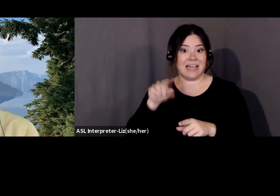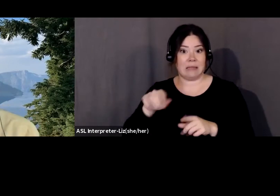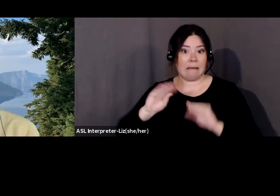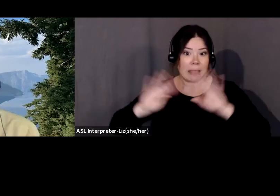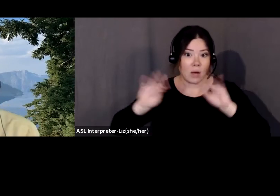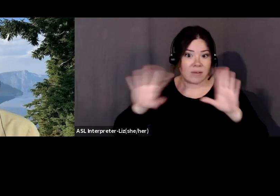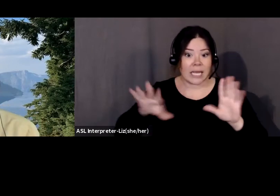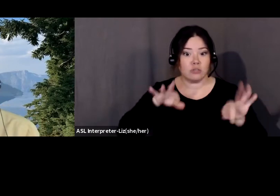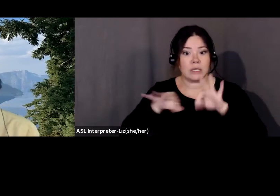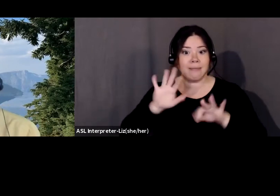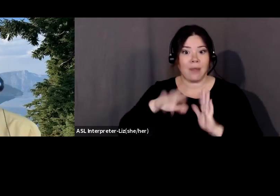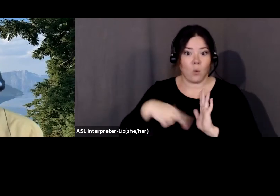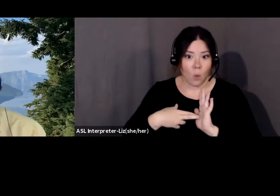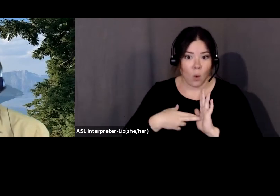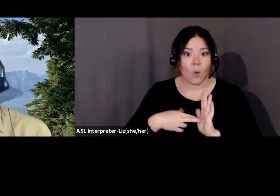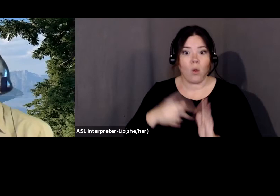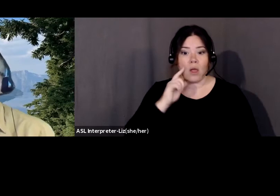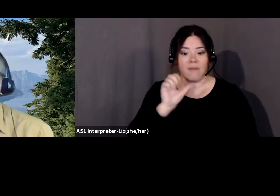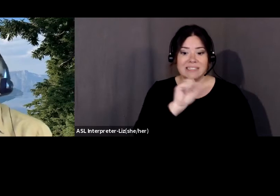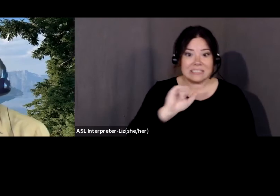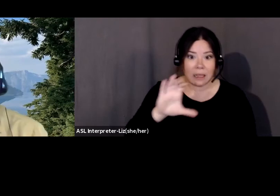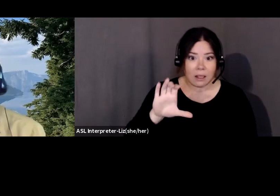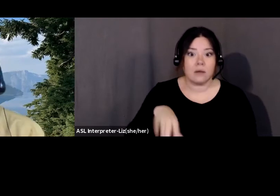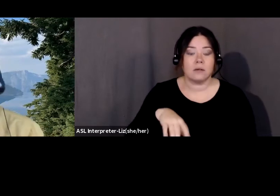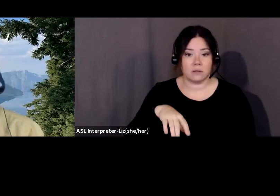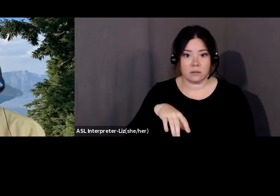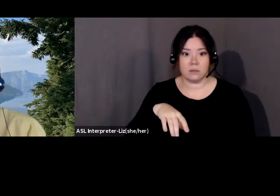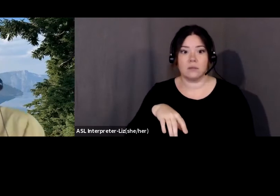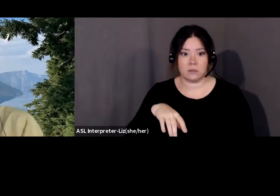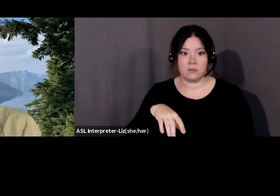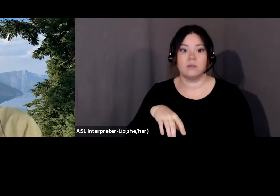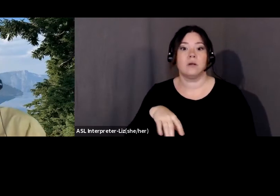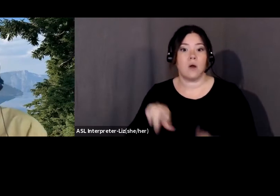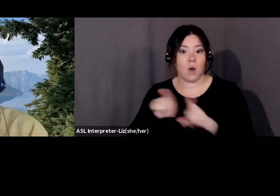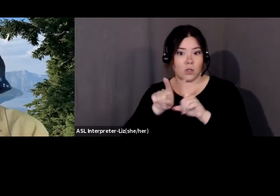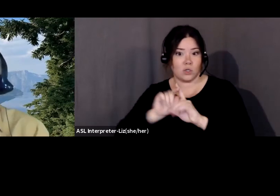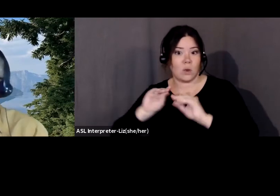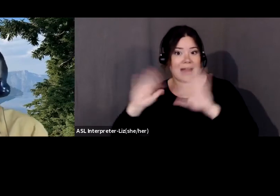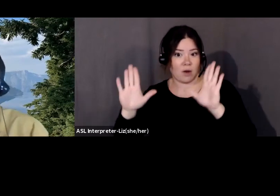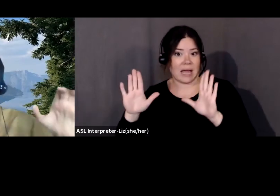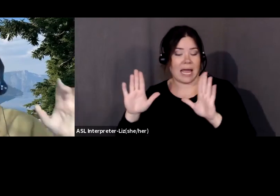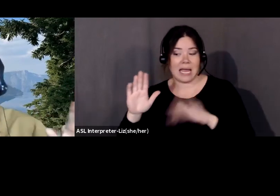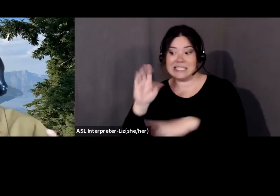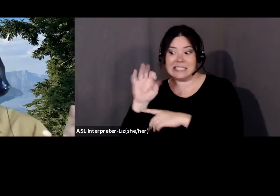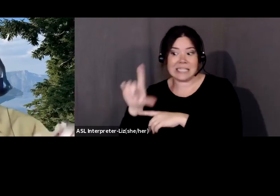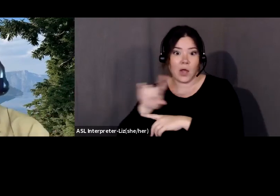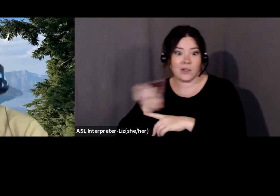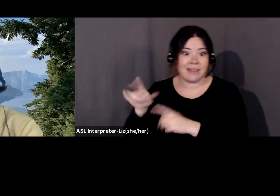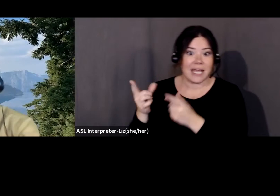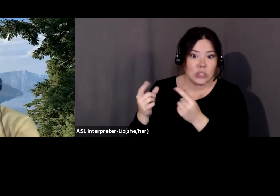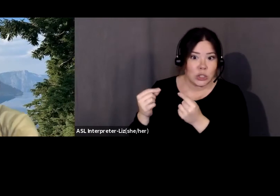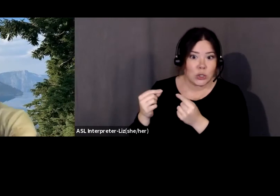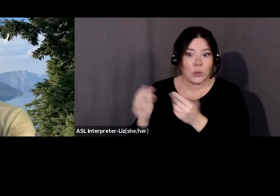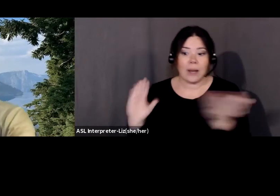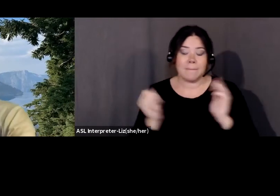SILC. Okay, the role of SILC. Also clarifying what the SILs do, what the SILC does.